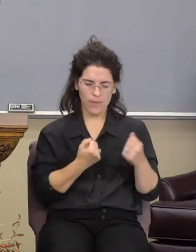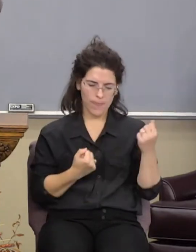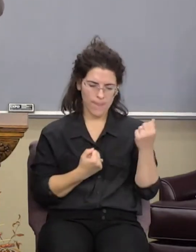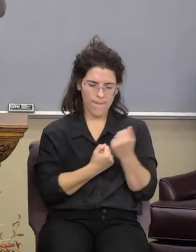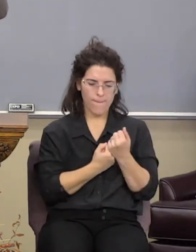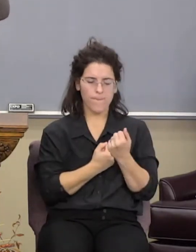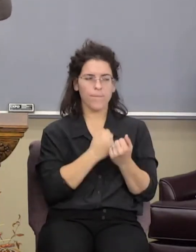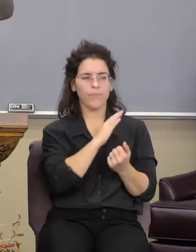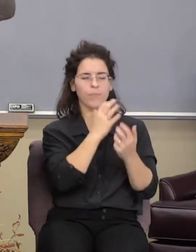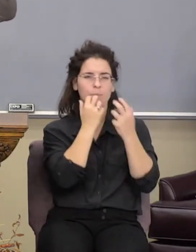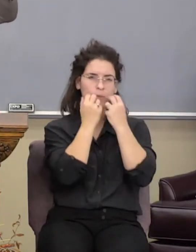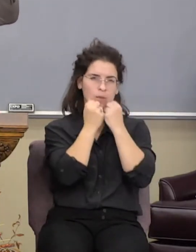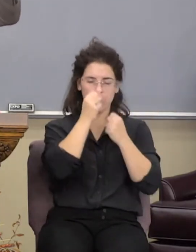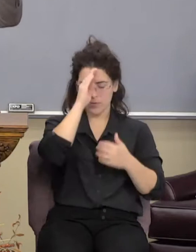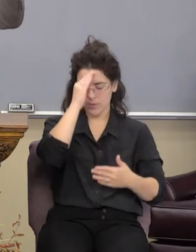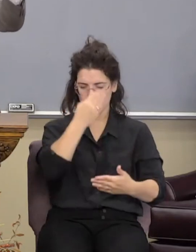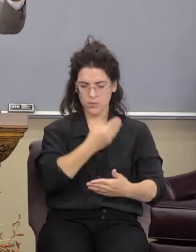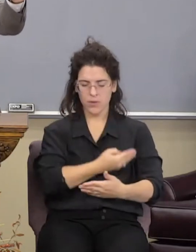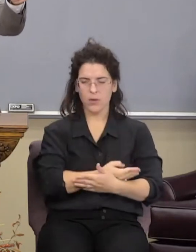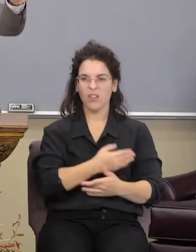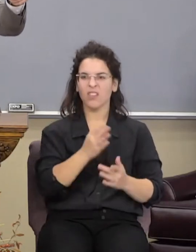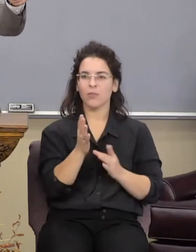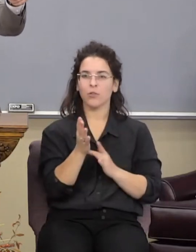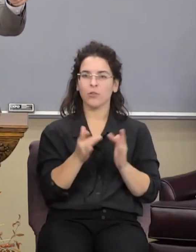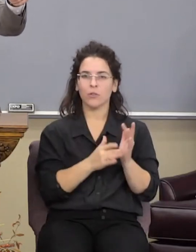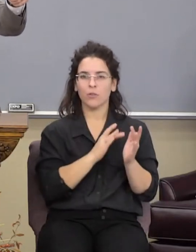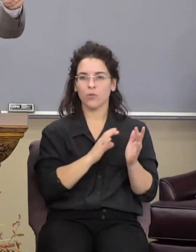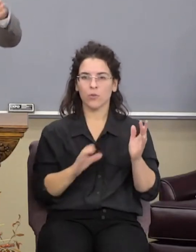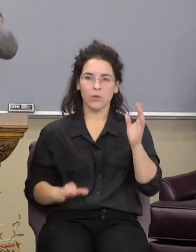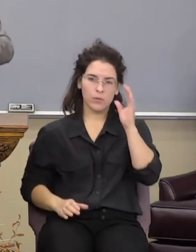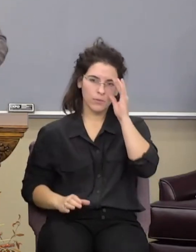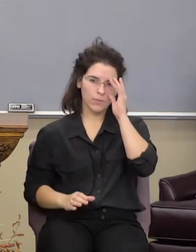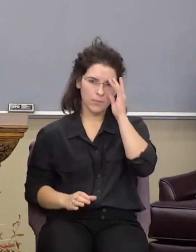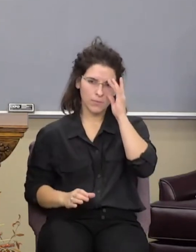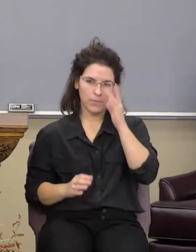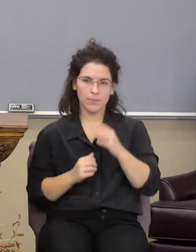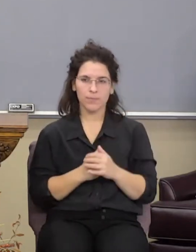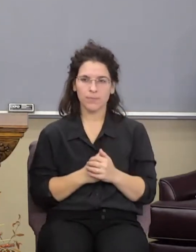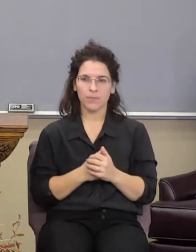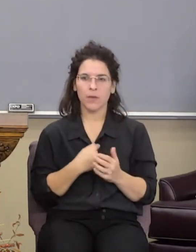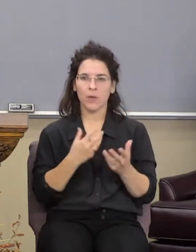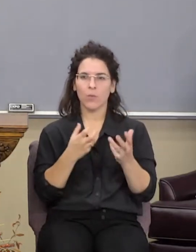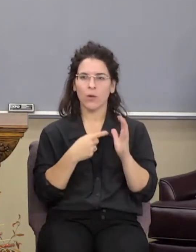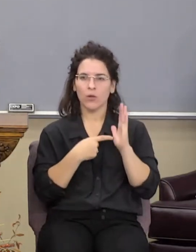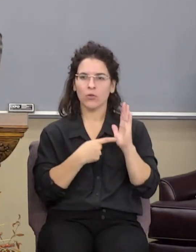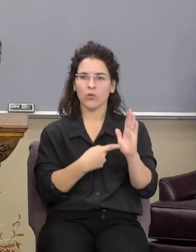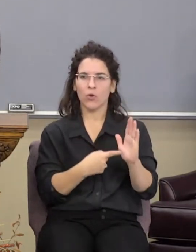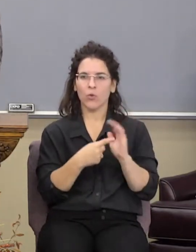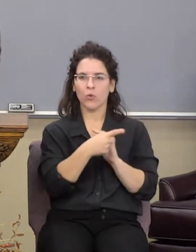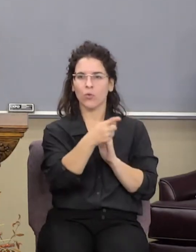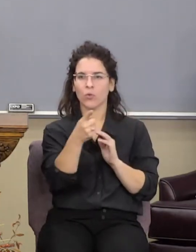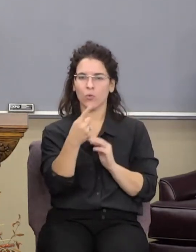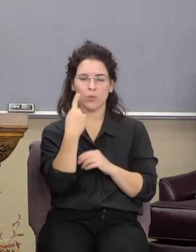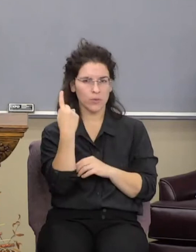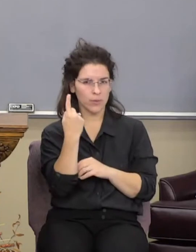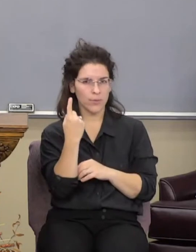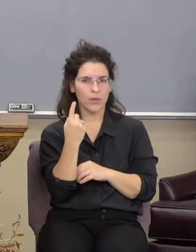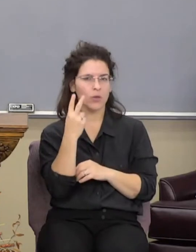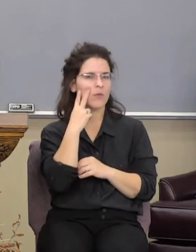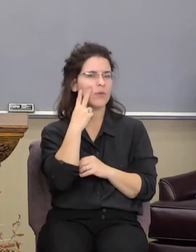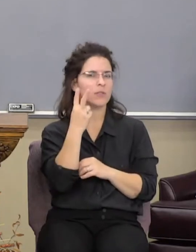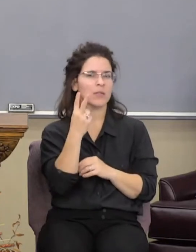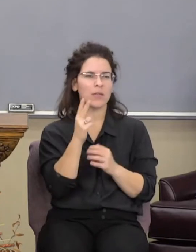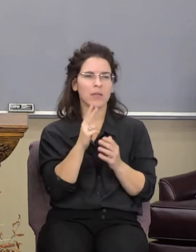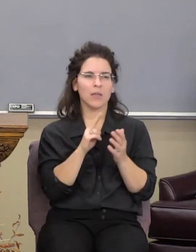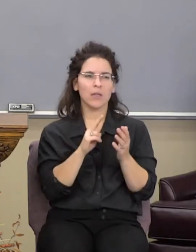of His beloved Son, the Lord Jesus Christ. And I want to show you something here. Any of you ever saw the movie